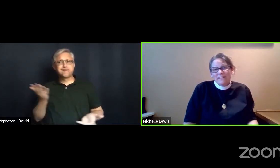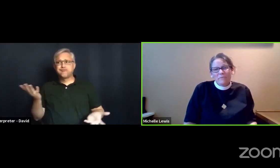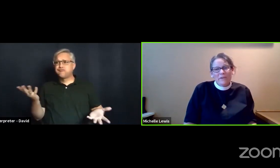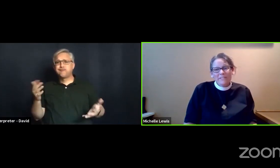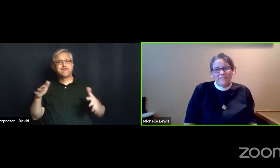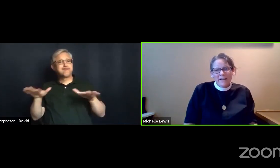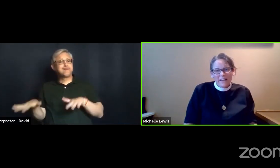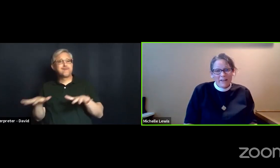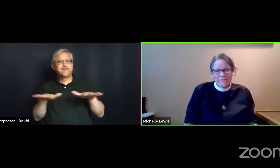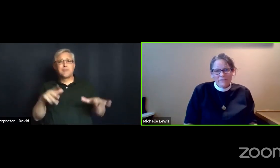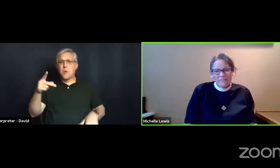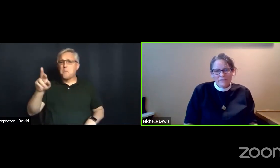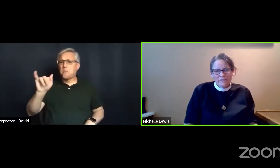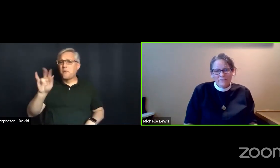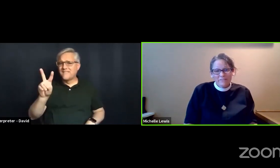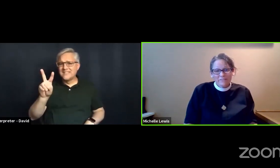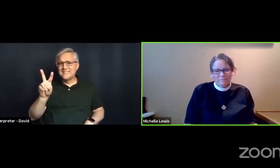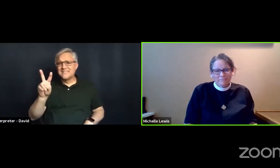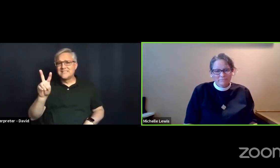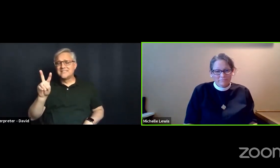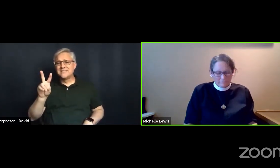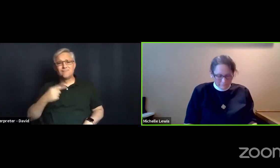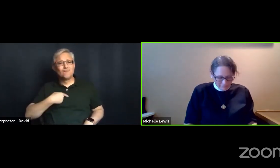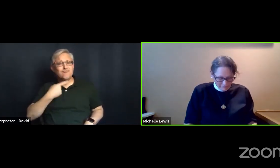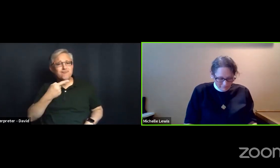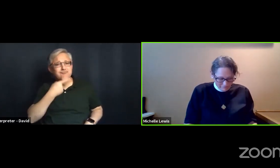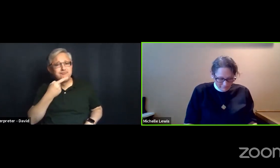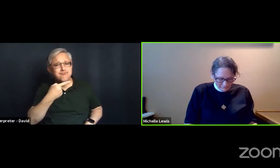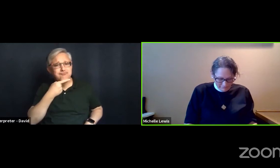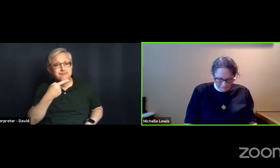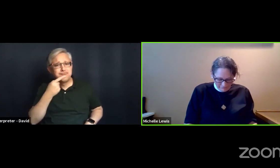this in ways that I haven't.